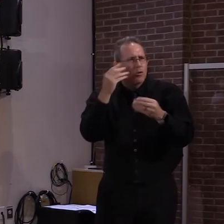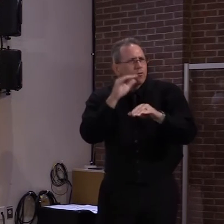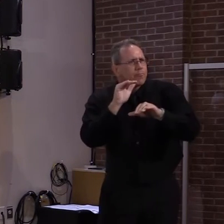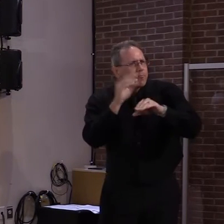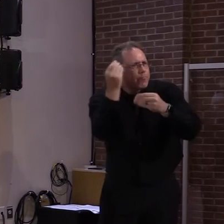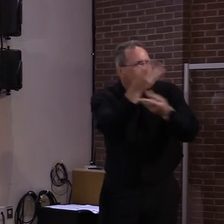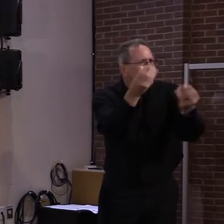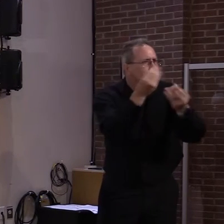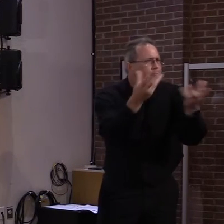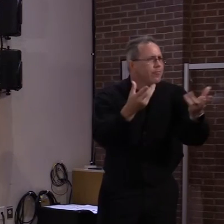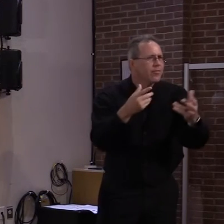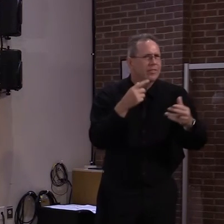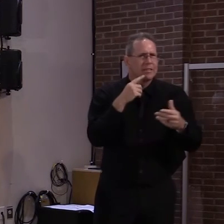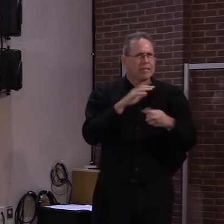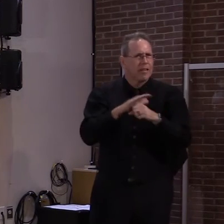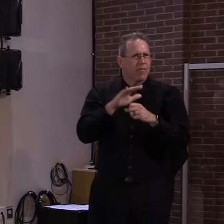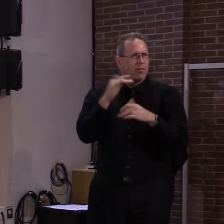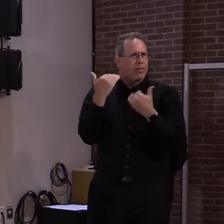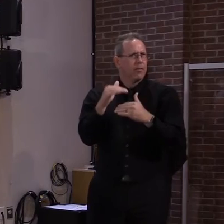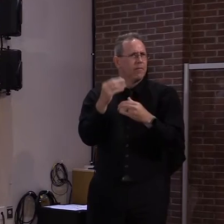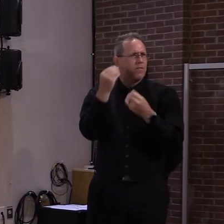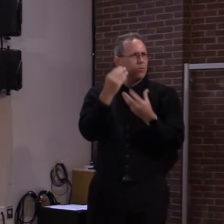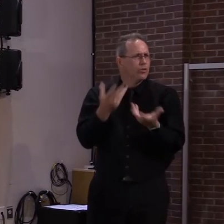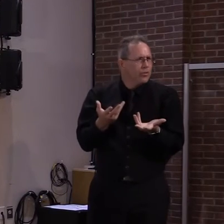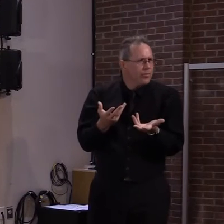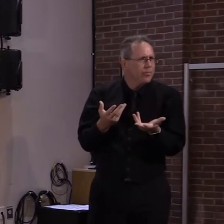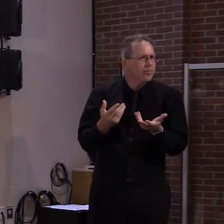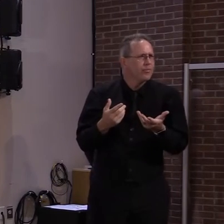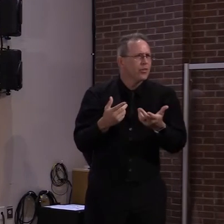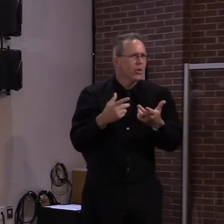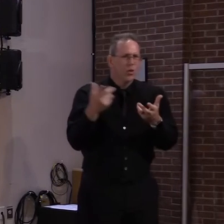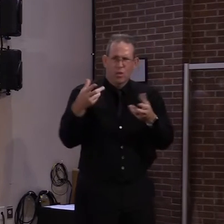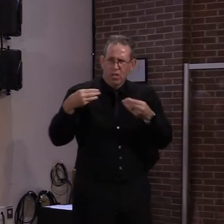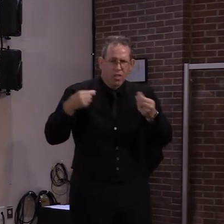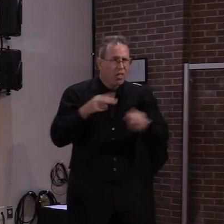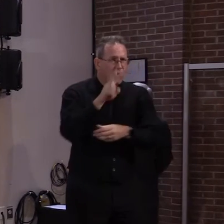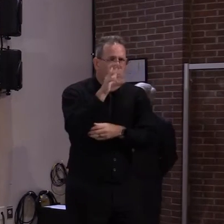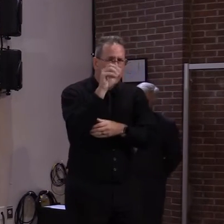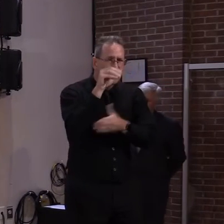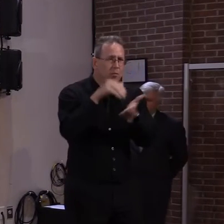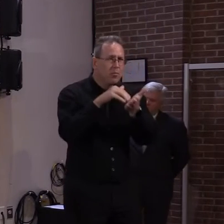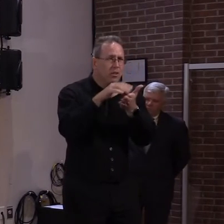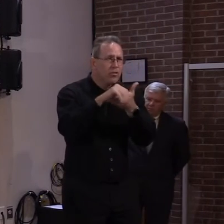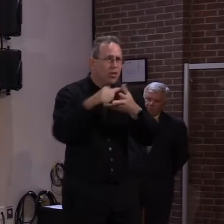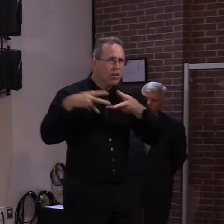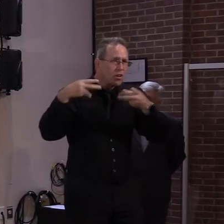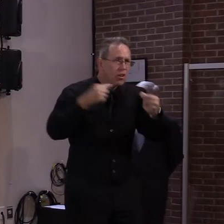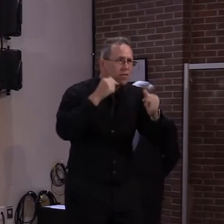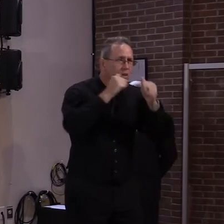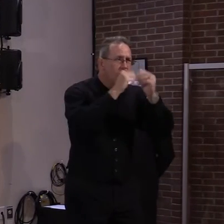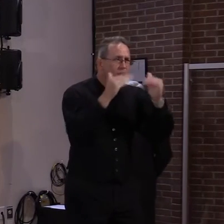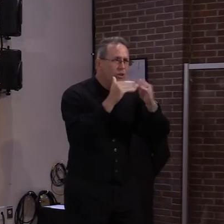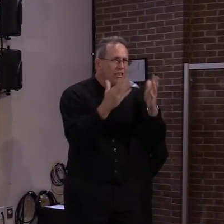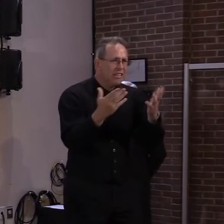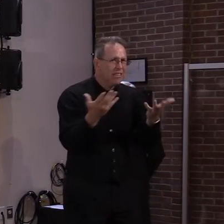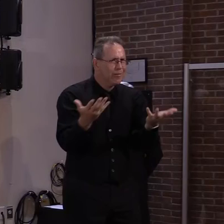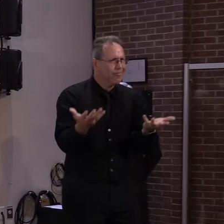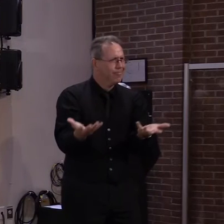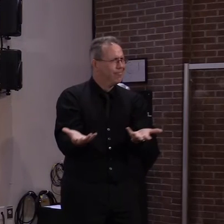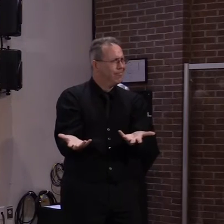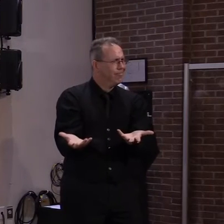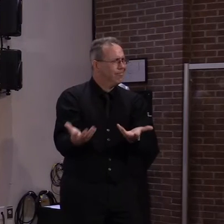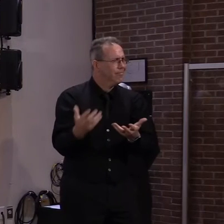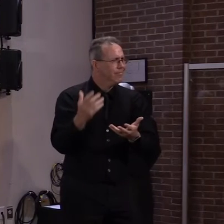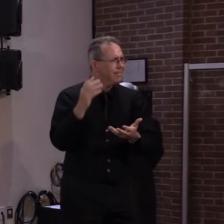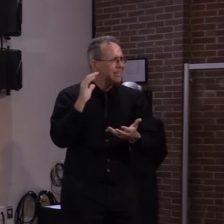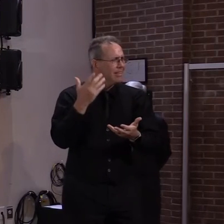dumping $250 million into a set of projects where